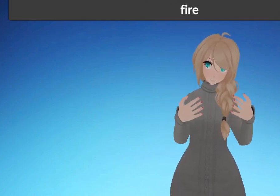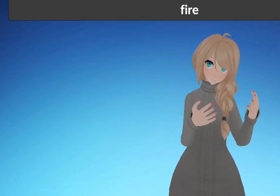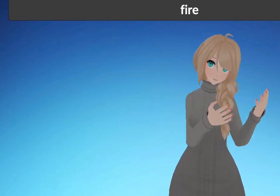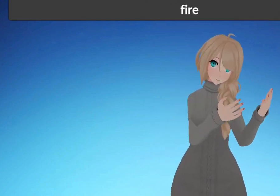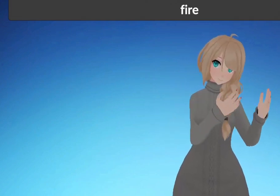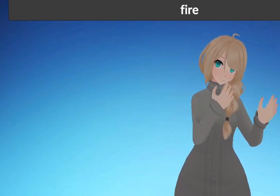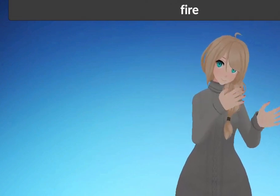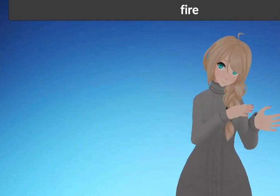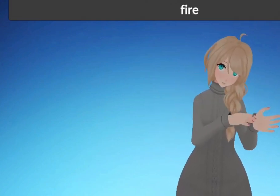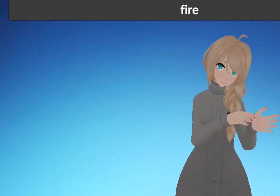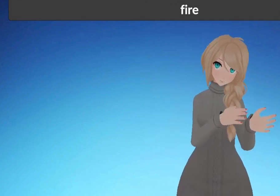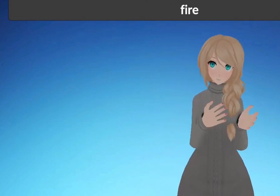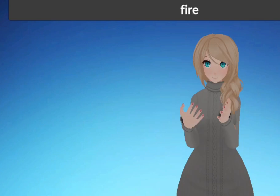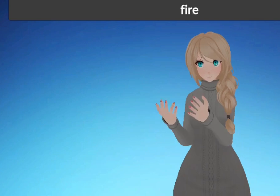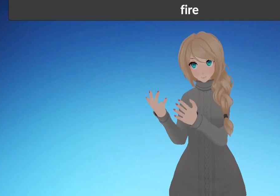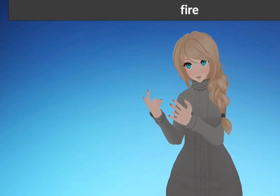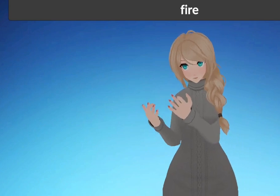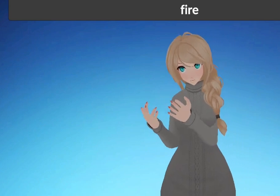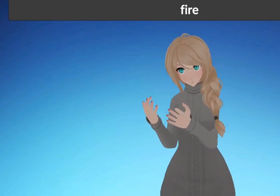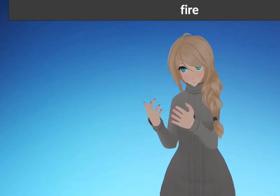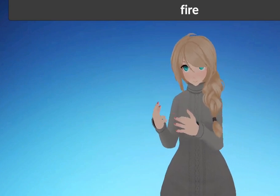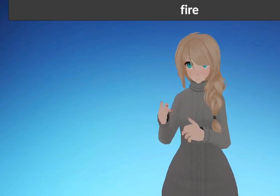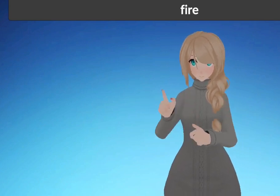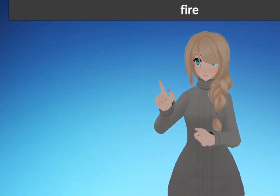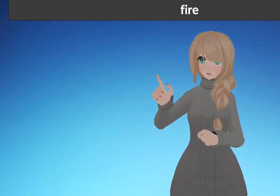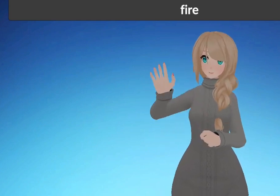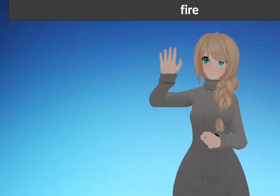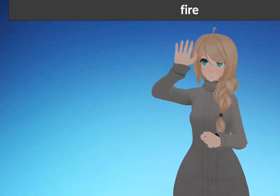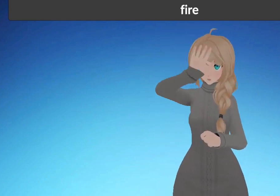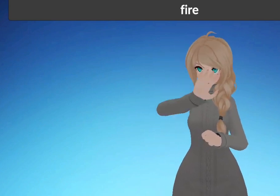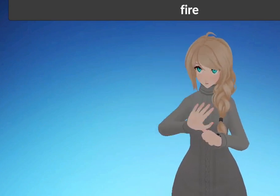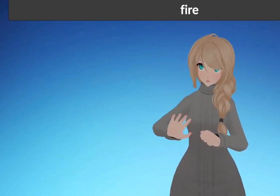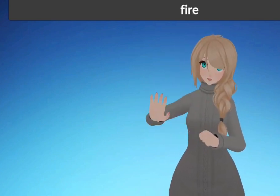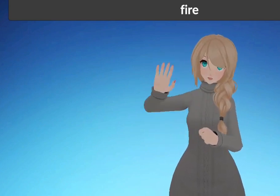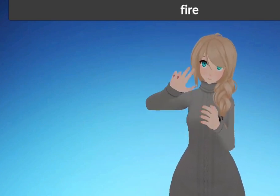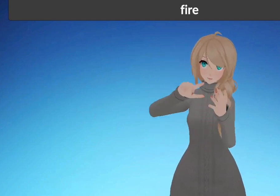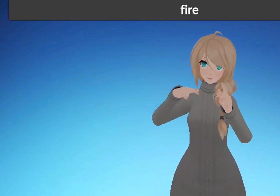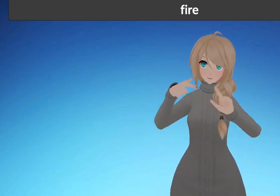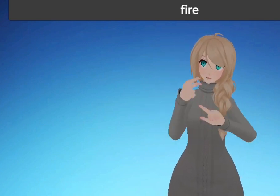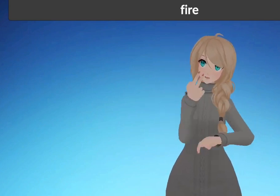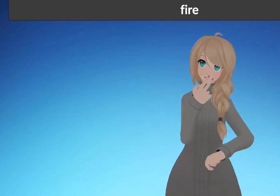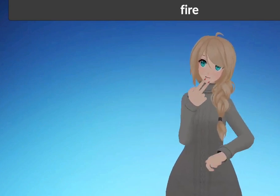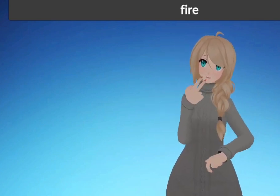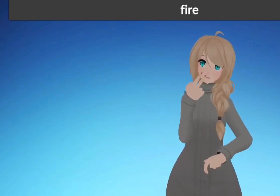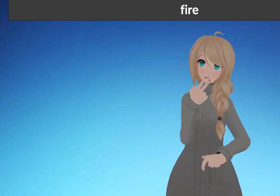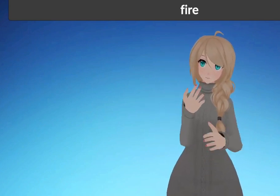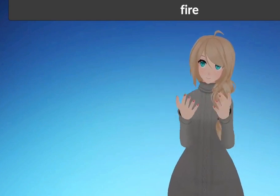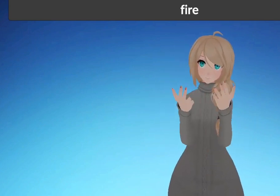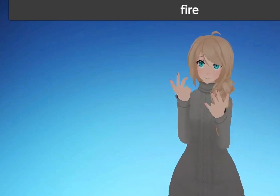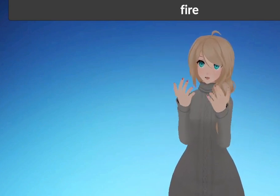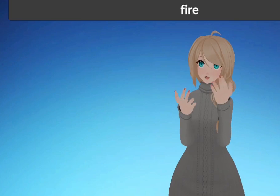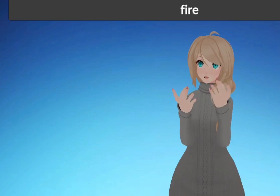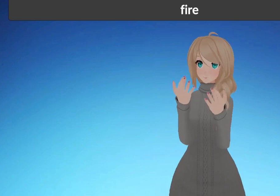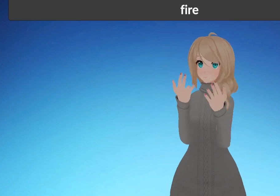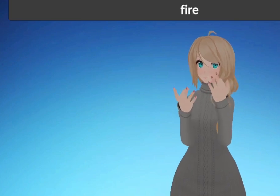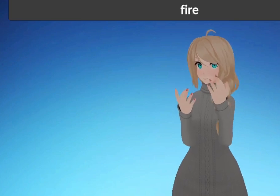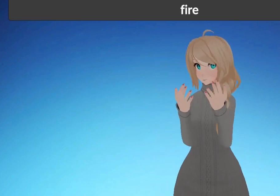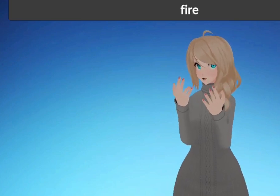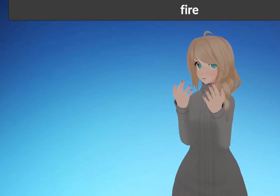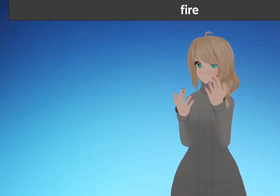So burn, fire. But all over UK, that region, fire, burn.